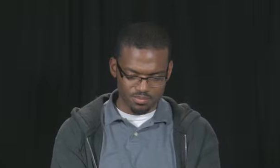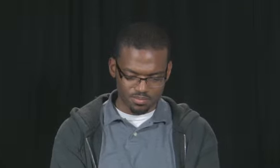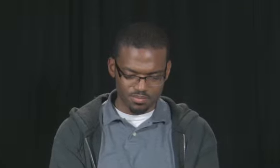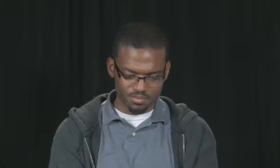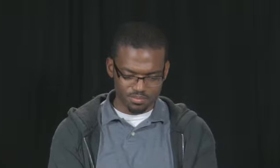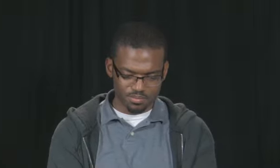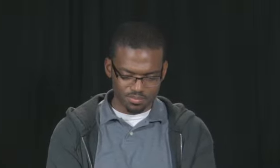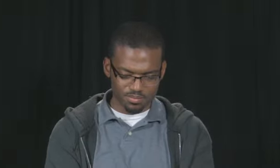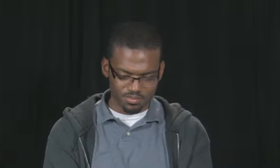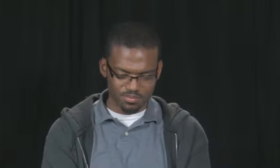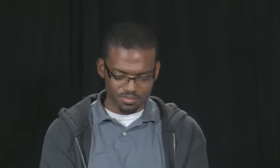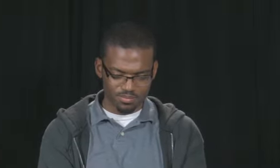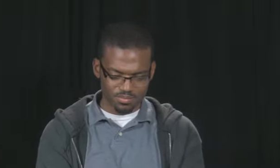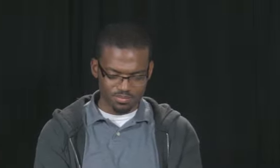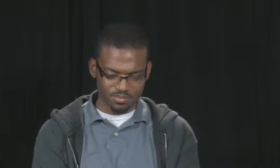Stay off of the I. Mm-hmm.